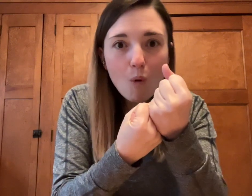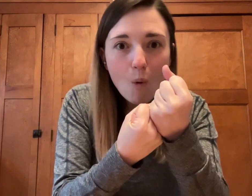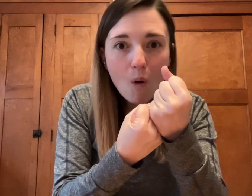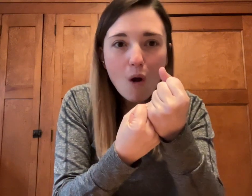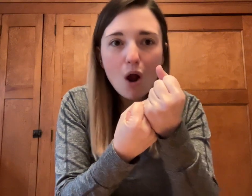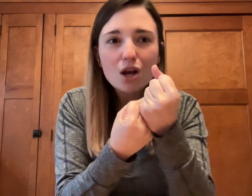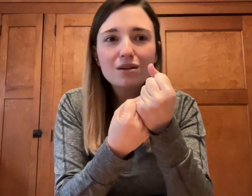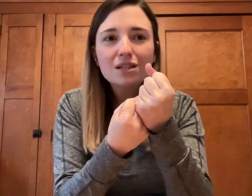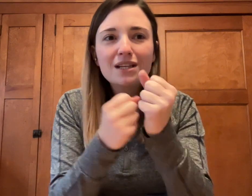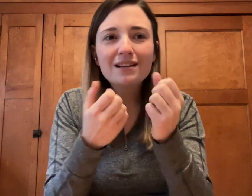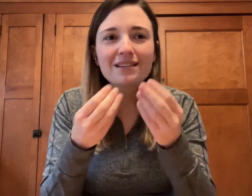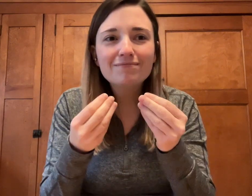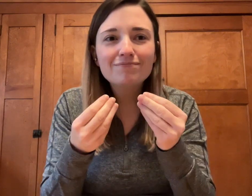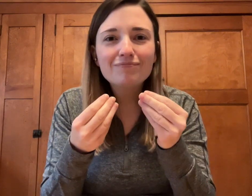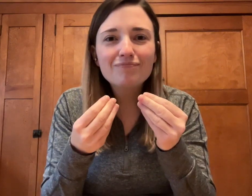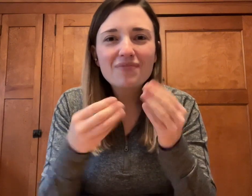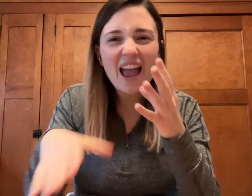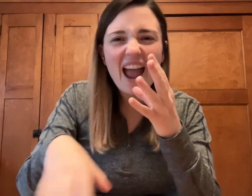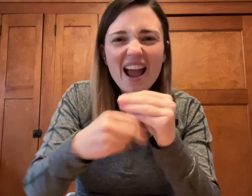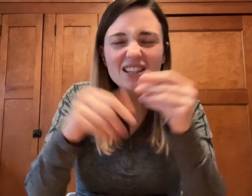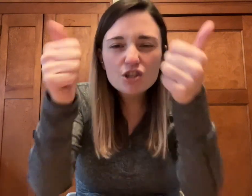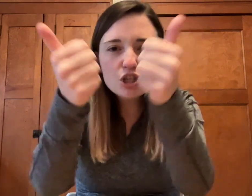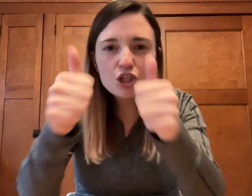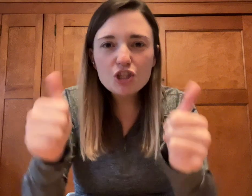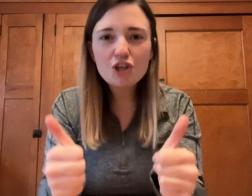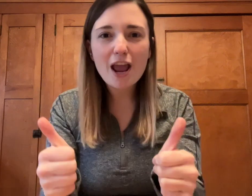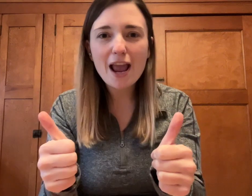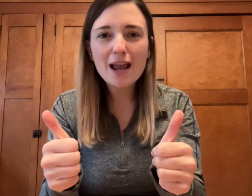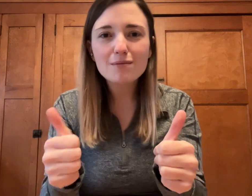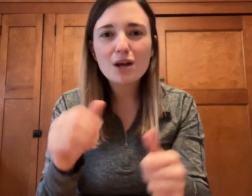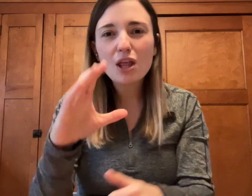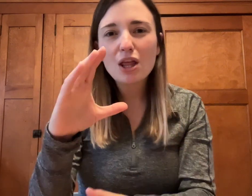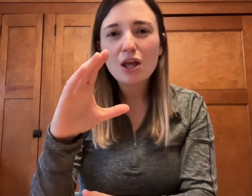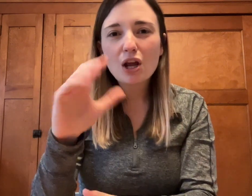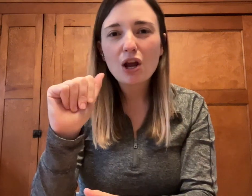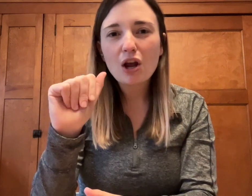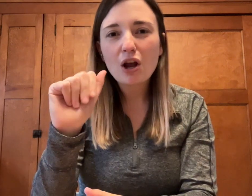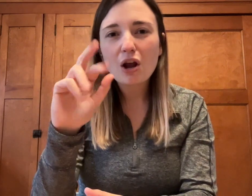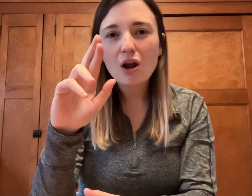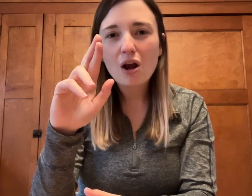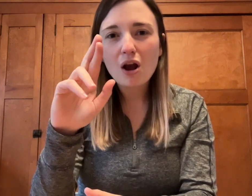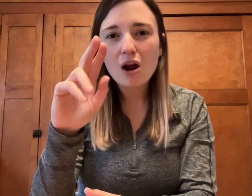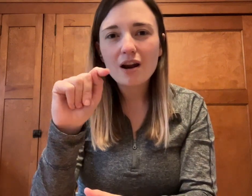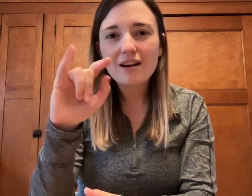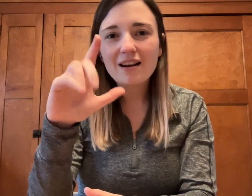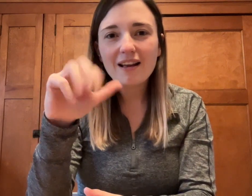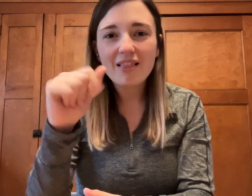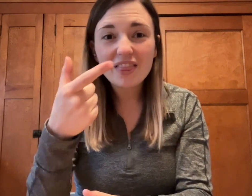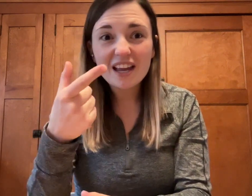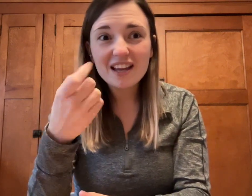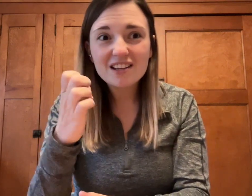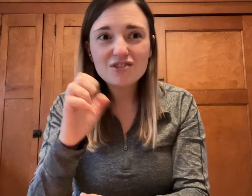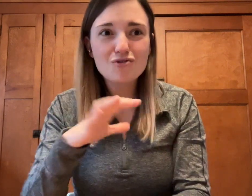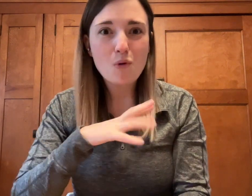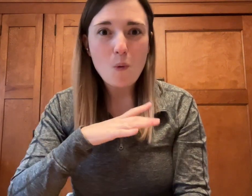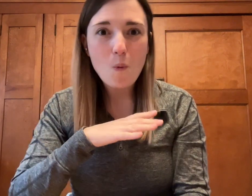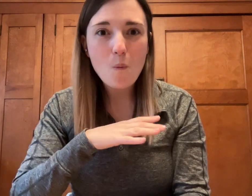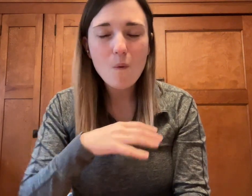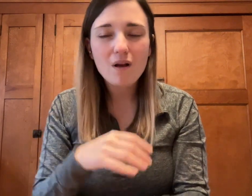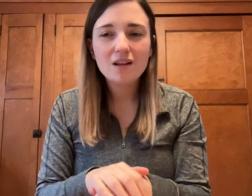it. So cartilage does have some neat characteristics. If you want to see cartilage up close and personal, next time you eat chicken or chicken breast, go